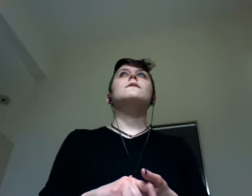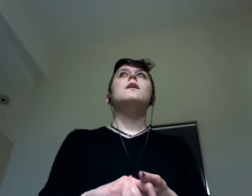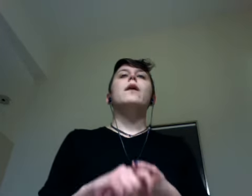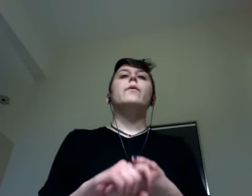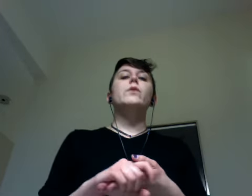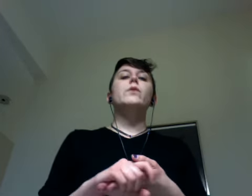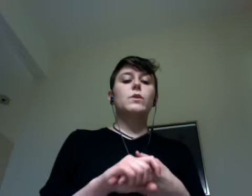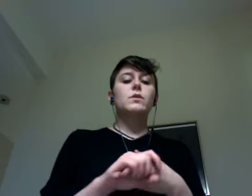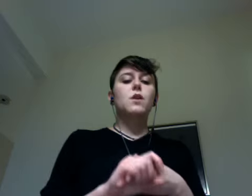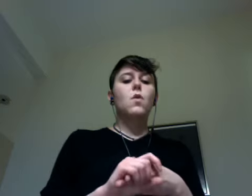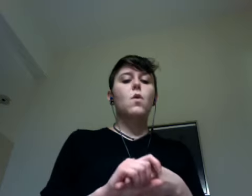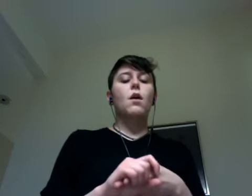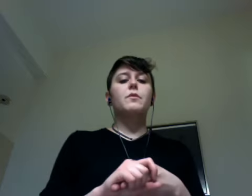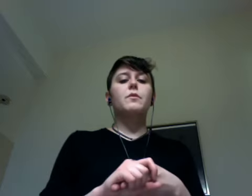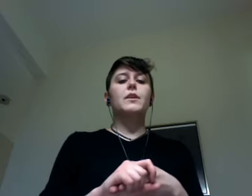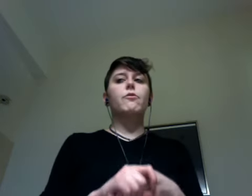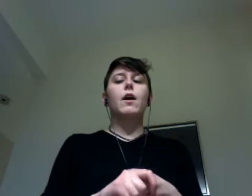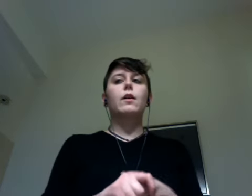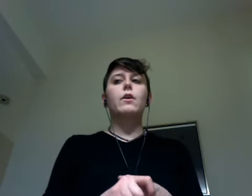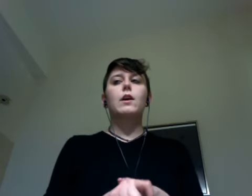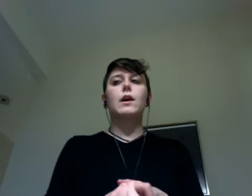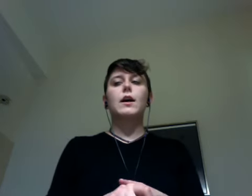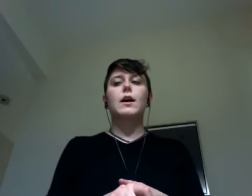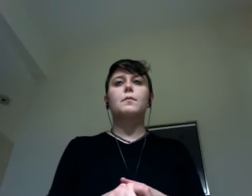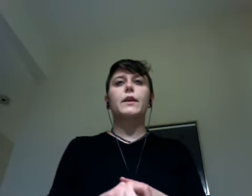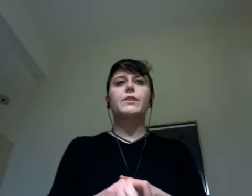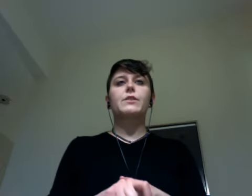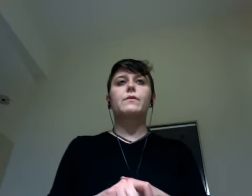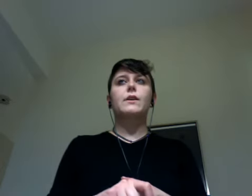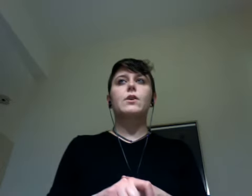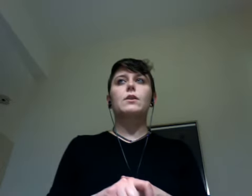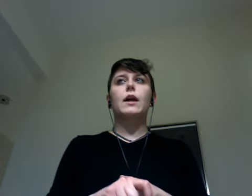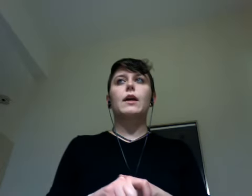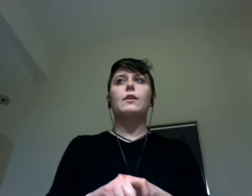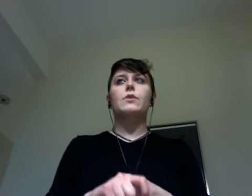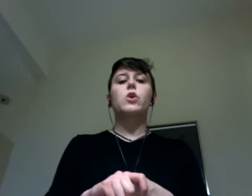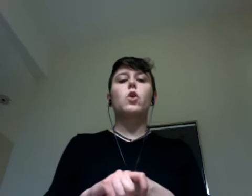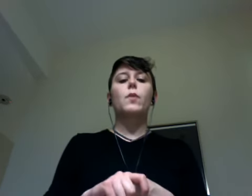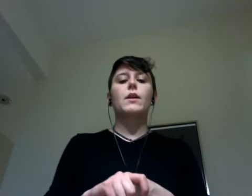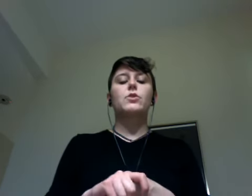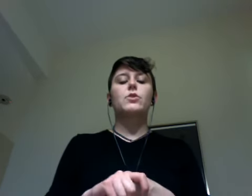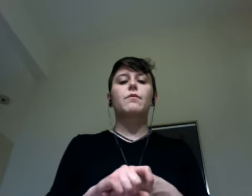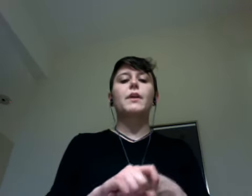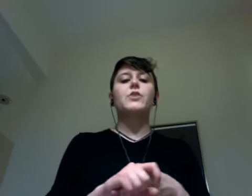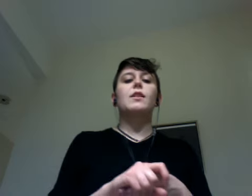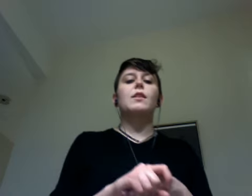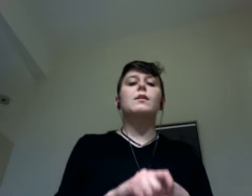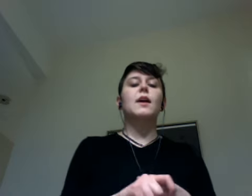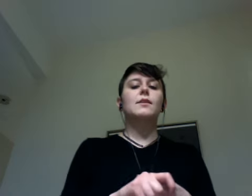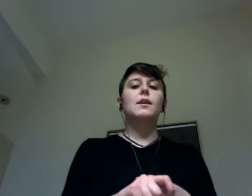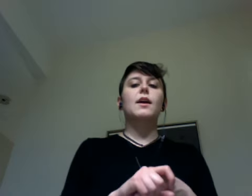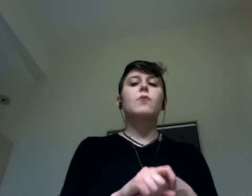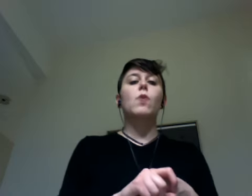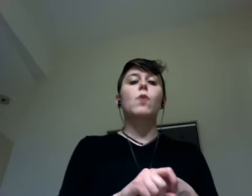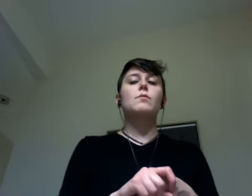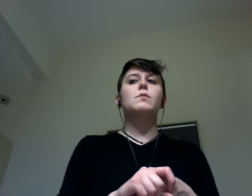I wish these weren't so hard for me to follow, but I just feel like there's so much information in this text that I get overwhelmed by